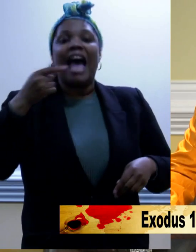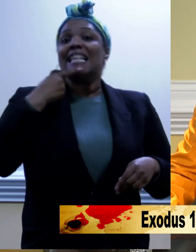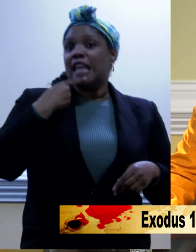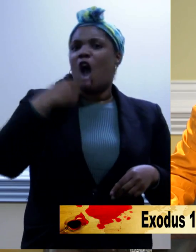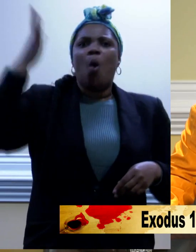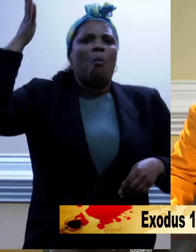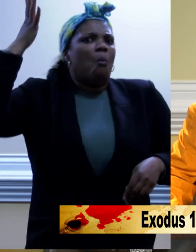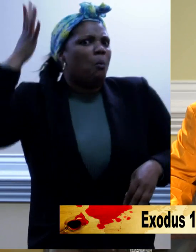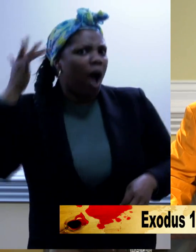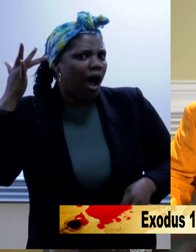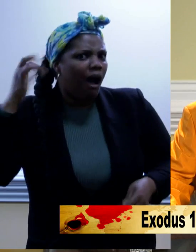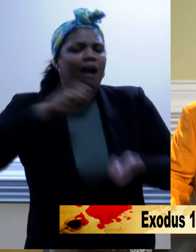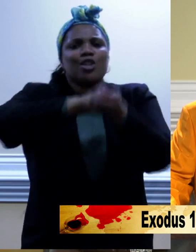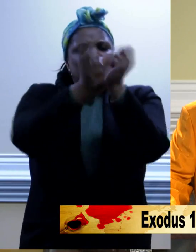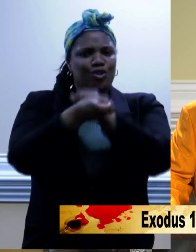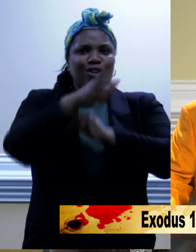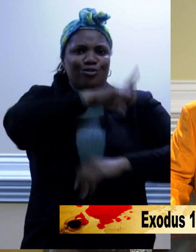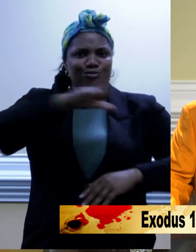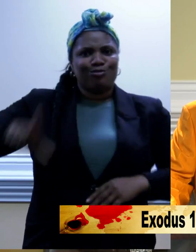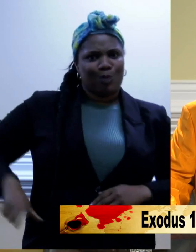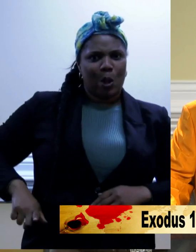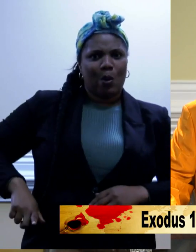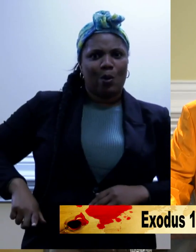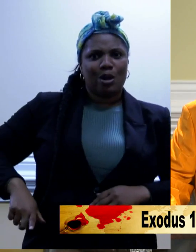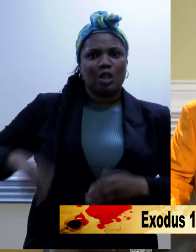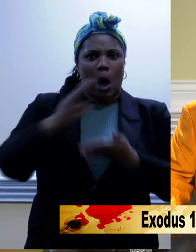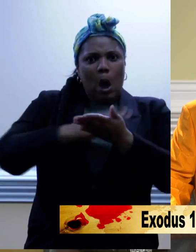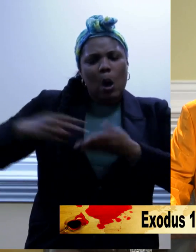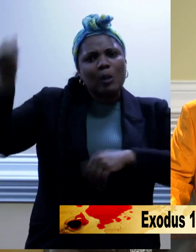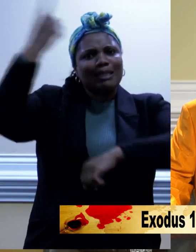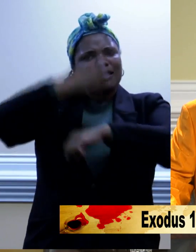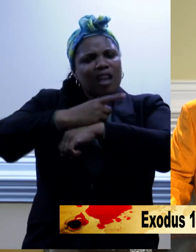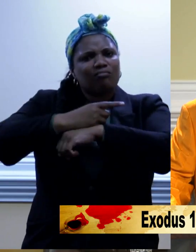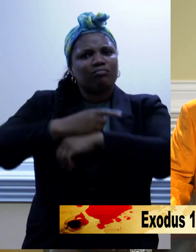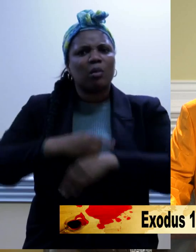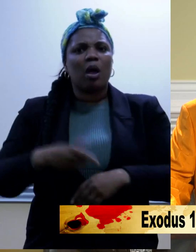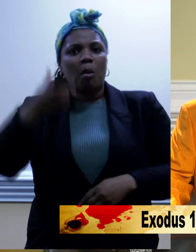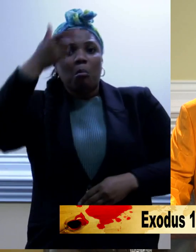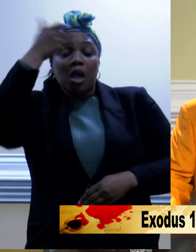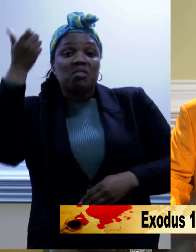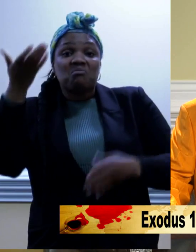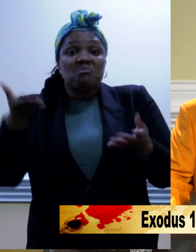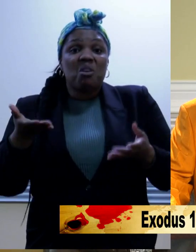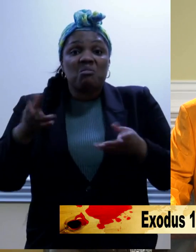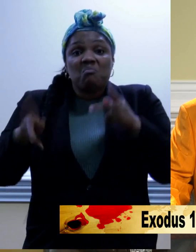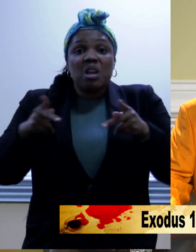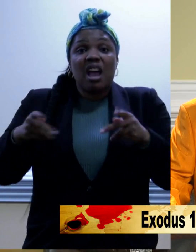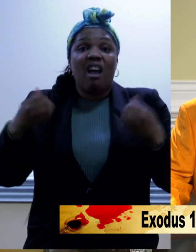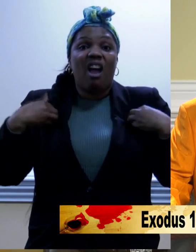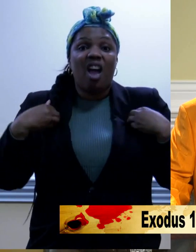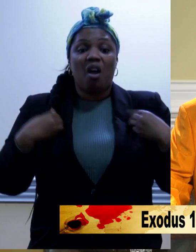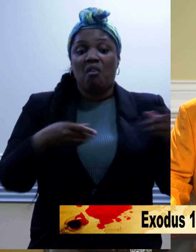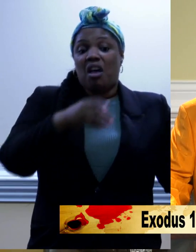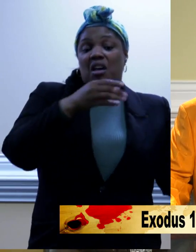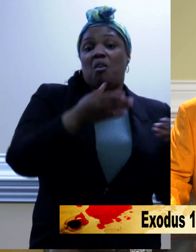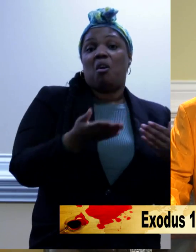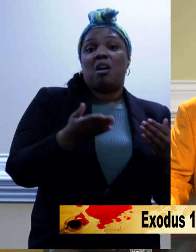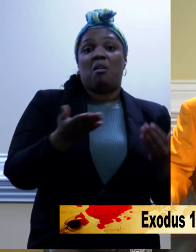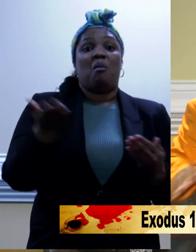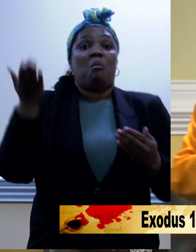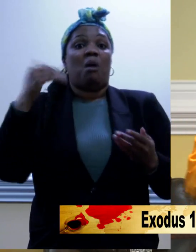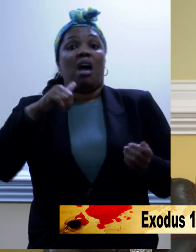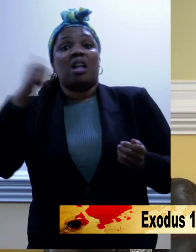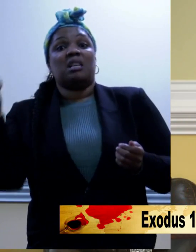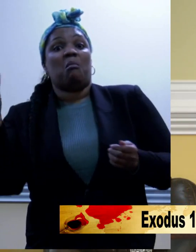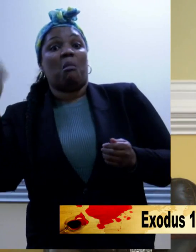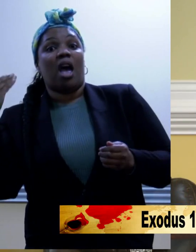you changed the Lord's holiday. He said, well, because we don't want the people to have back-to-back Sabbath day. You know